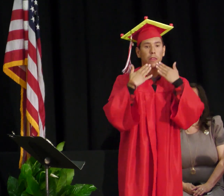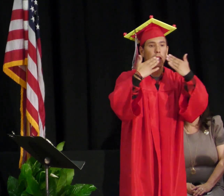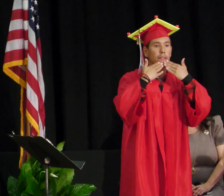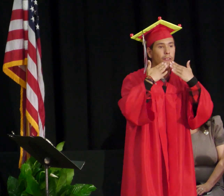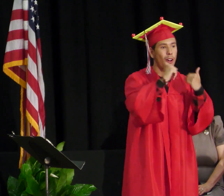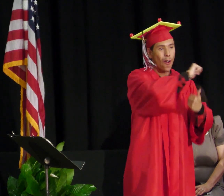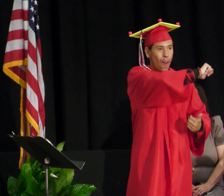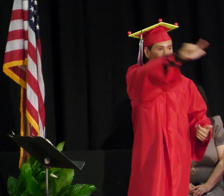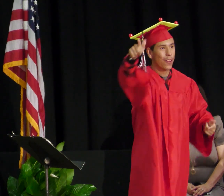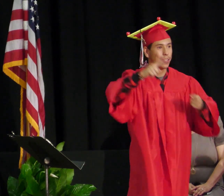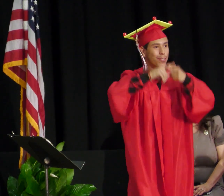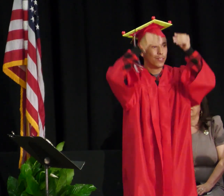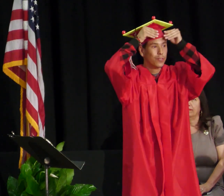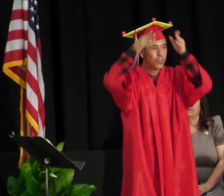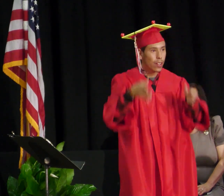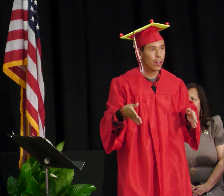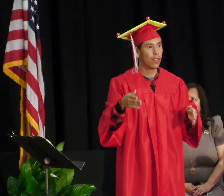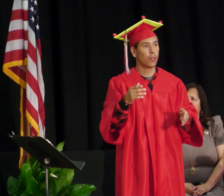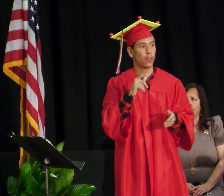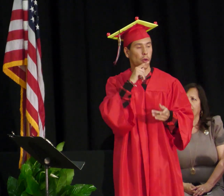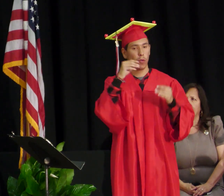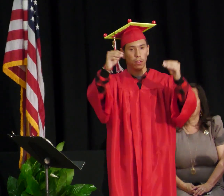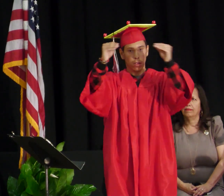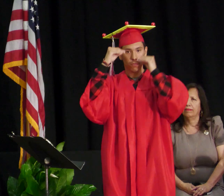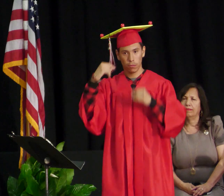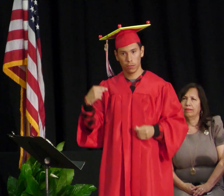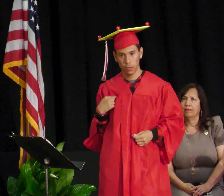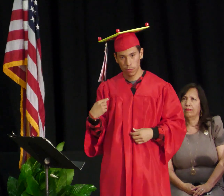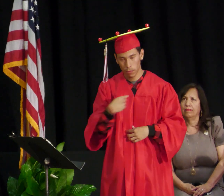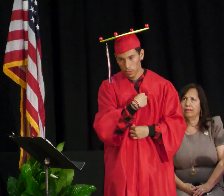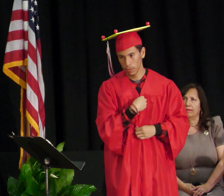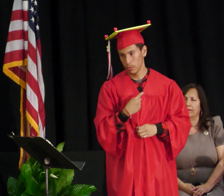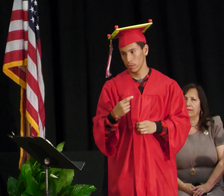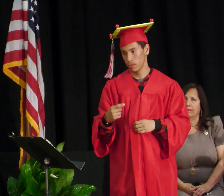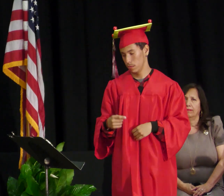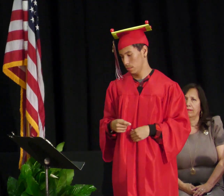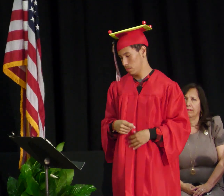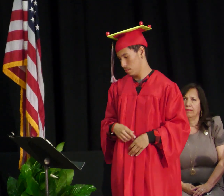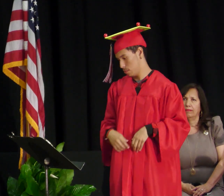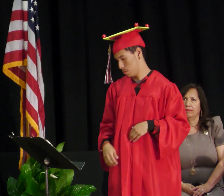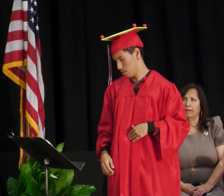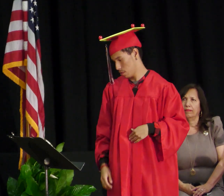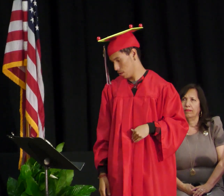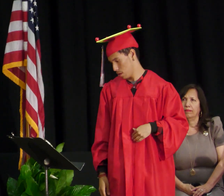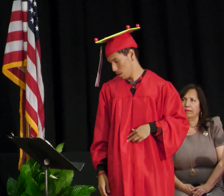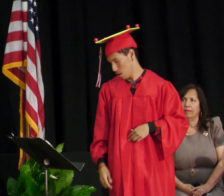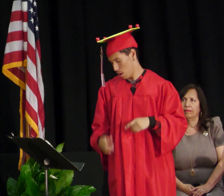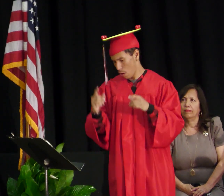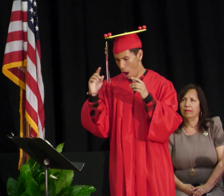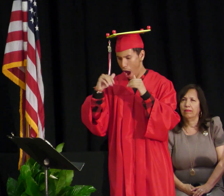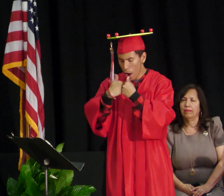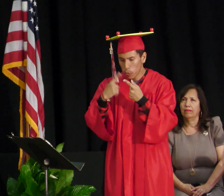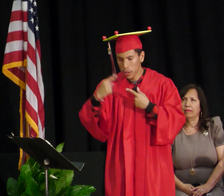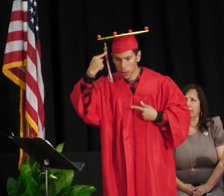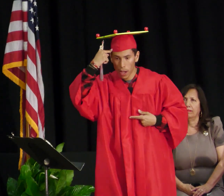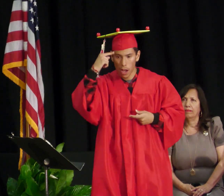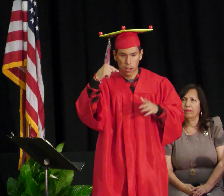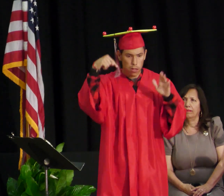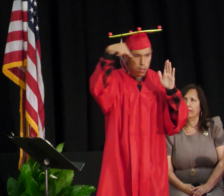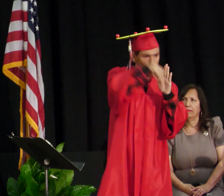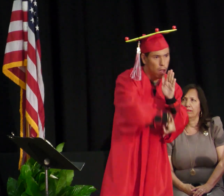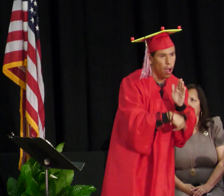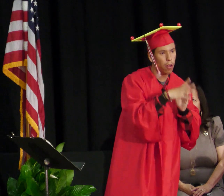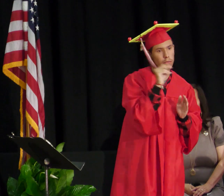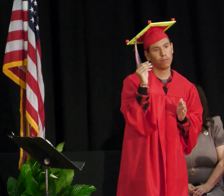I want to thank all of the teachers for teaching us how